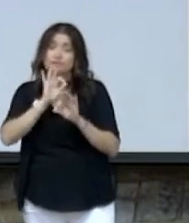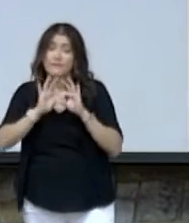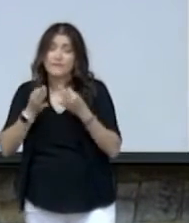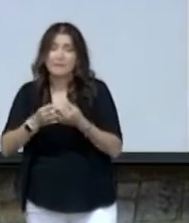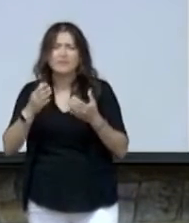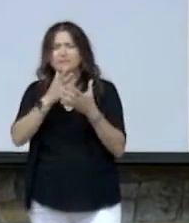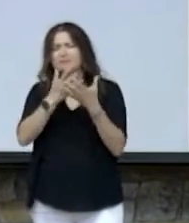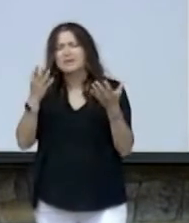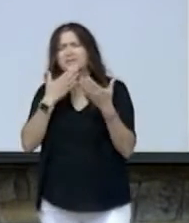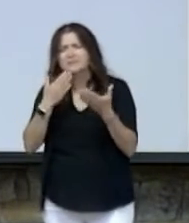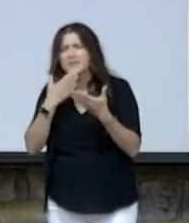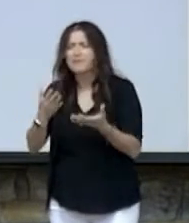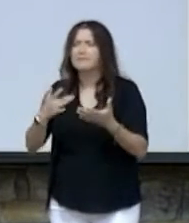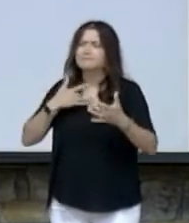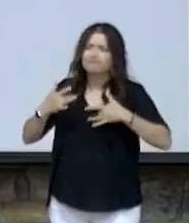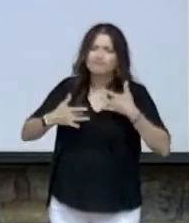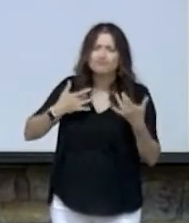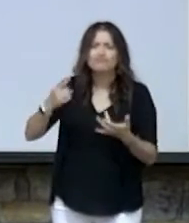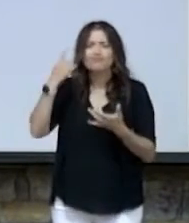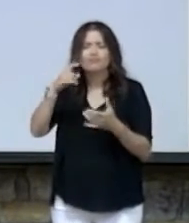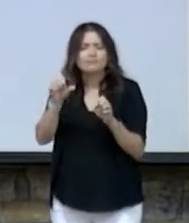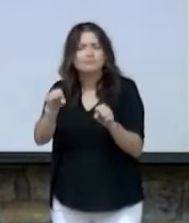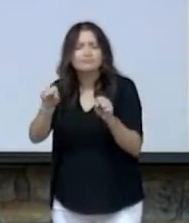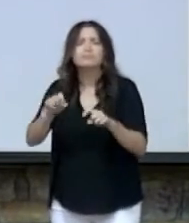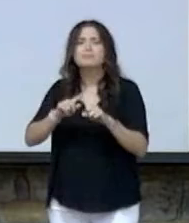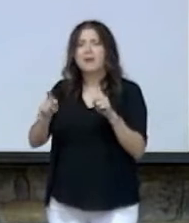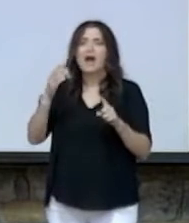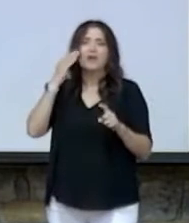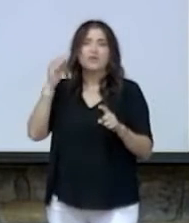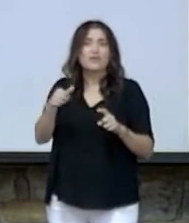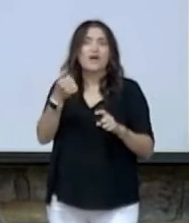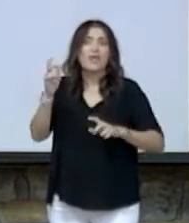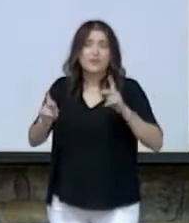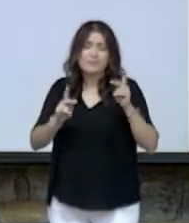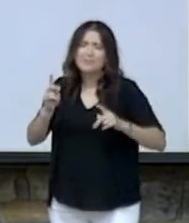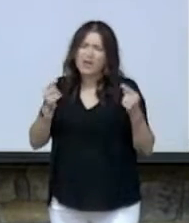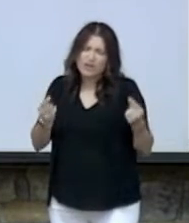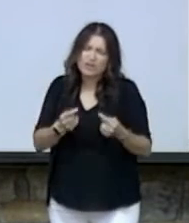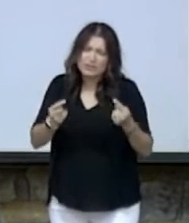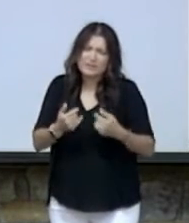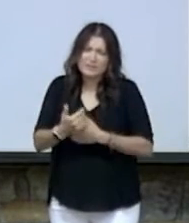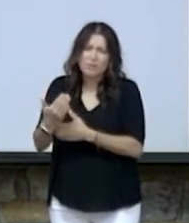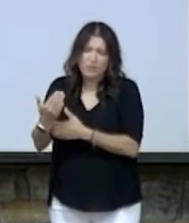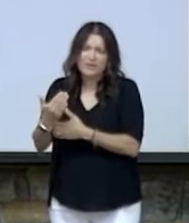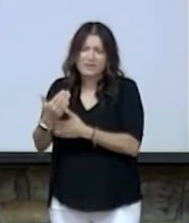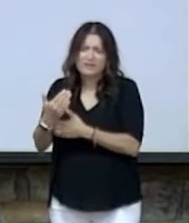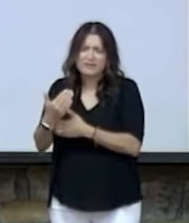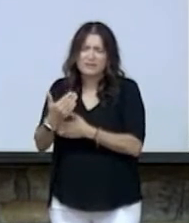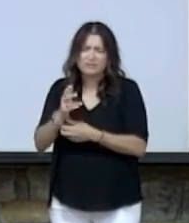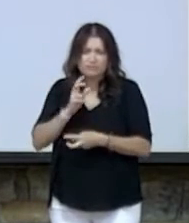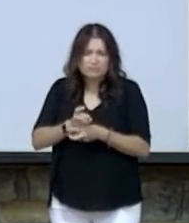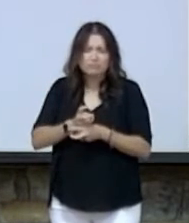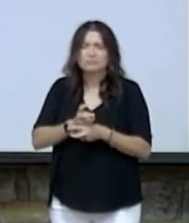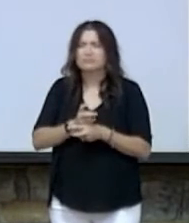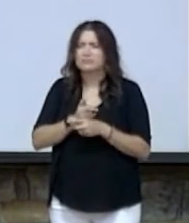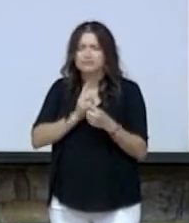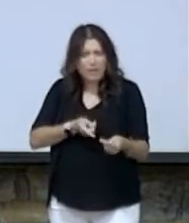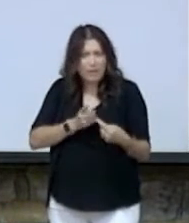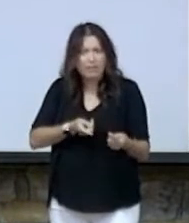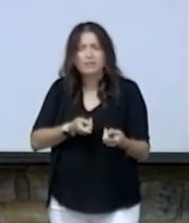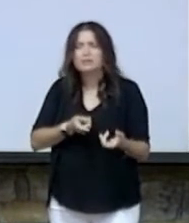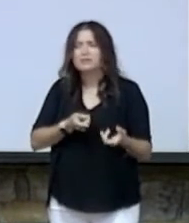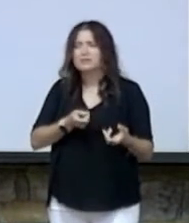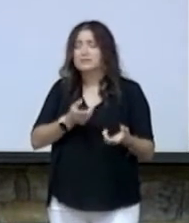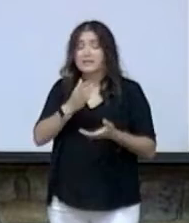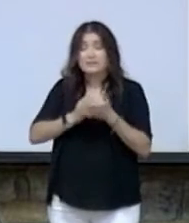to be thankful and exciting for just like that, but I know there are other folks that are hurting this morning and just some difficulties that maybe some people